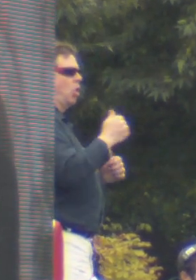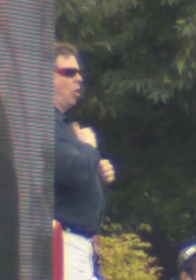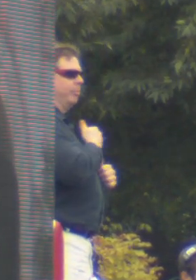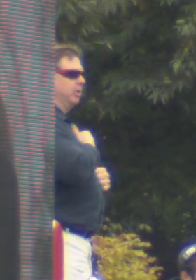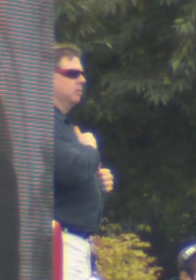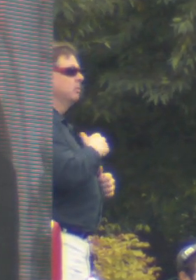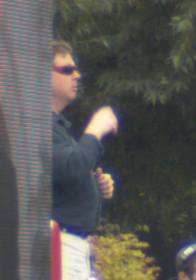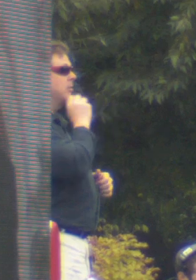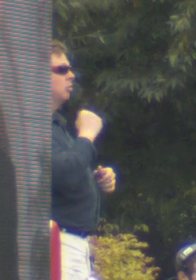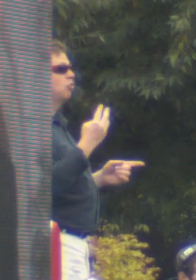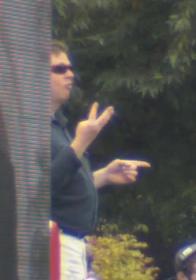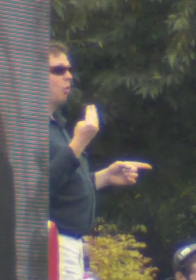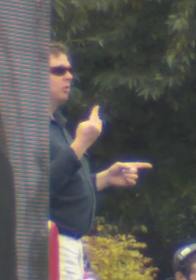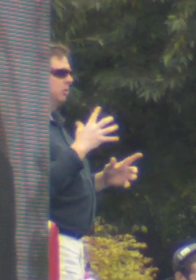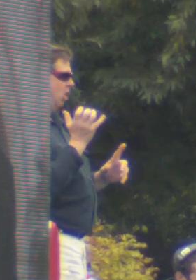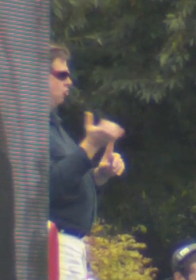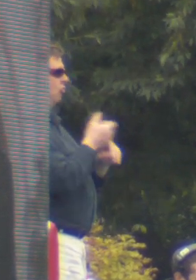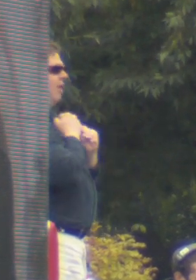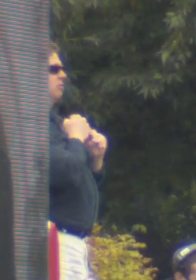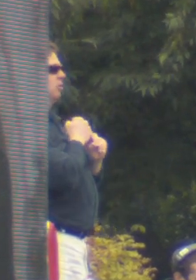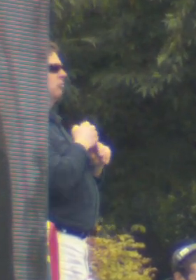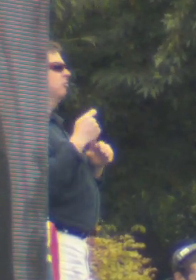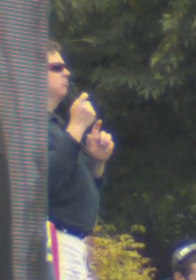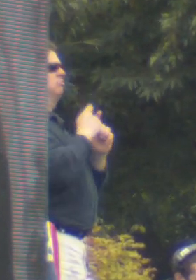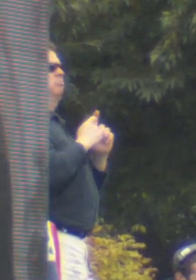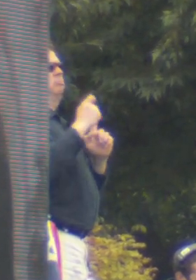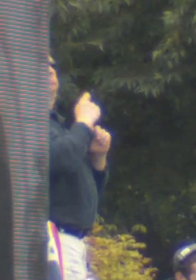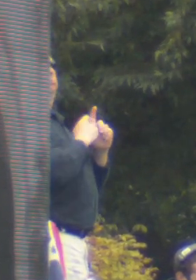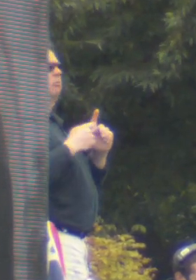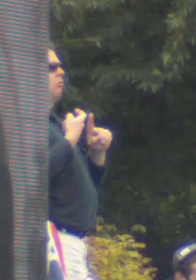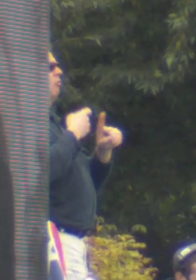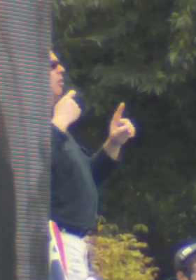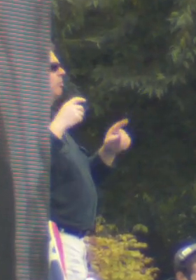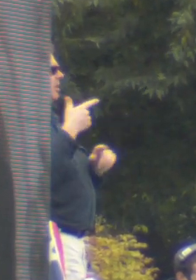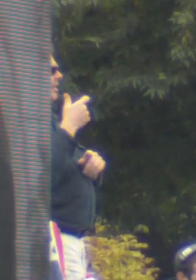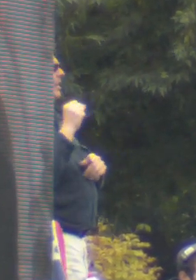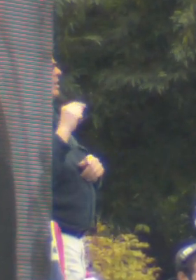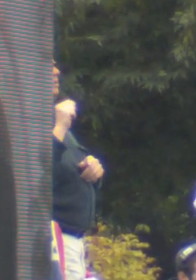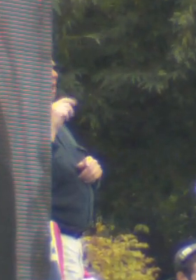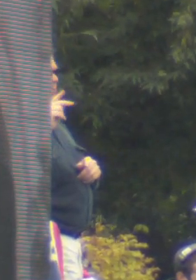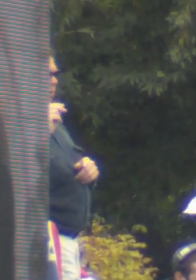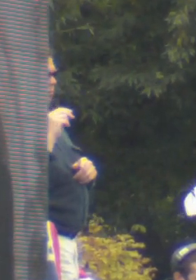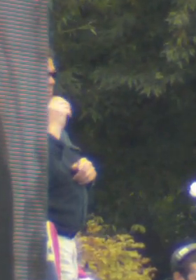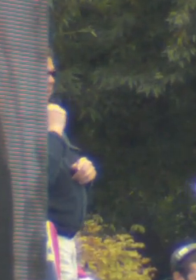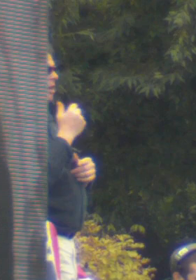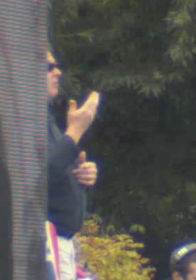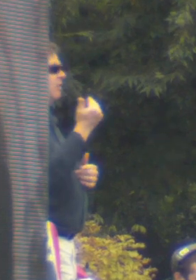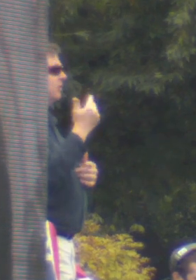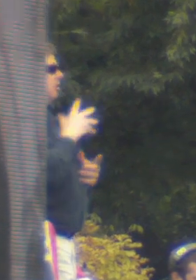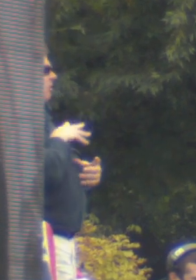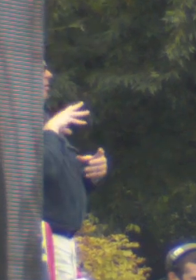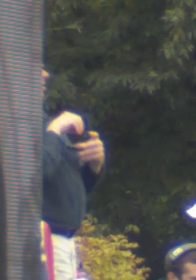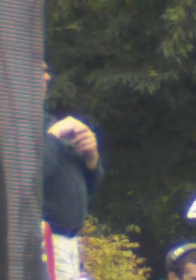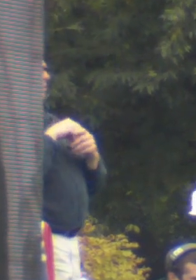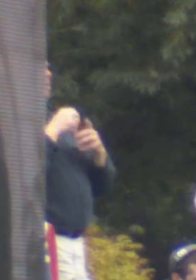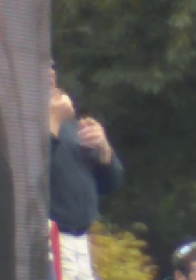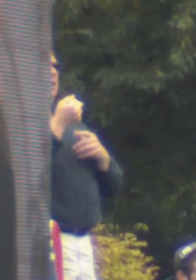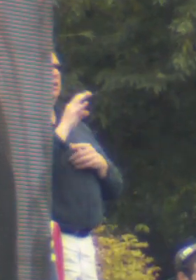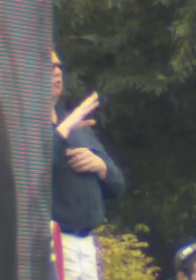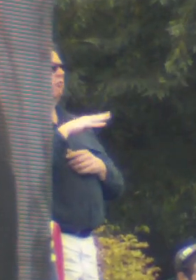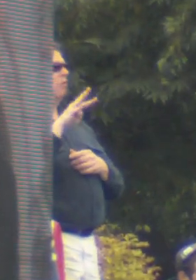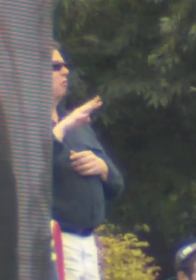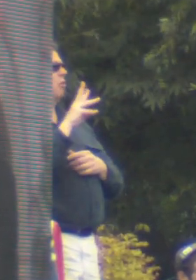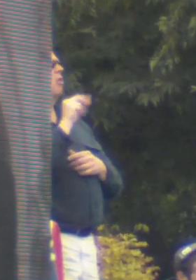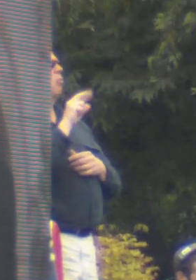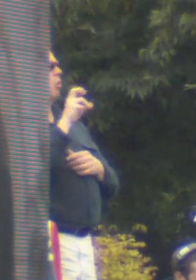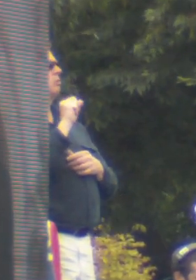was 14, I was arrested and tortured by the Gestapo. At 15, I fought in the 1944